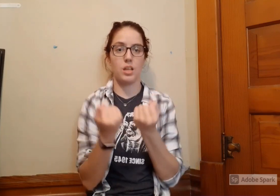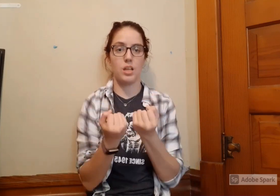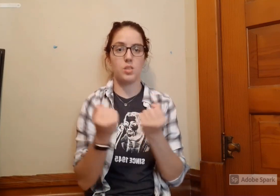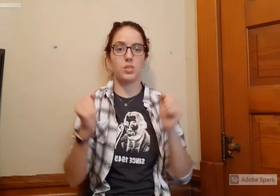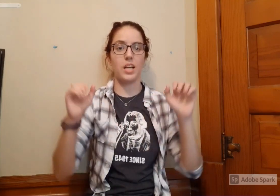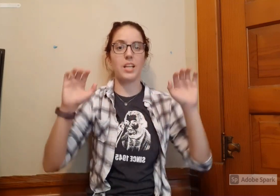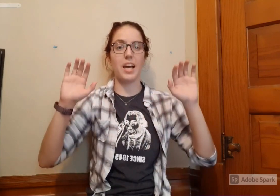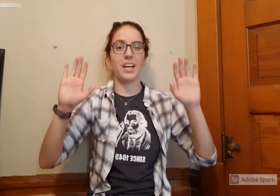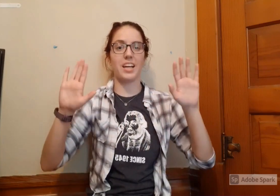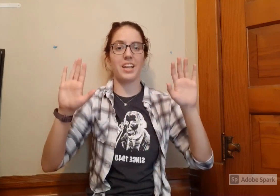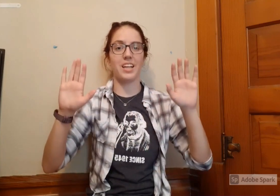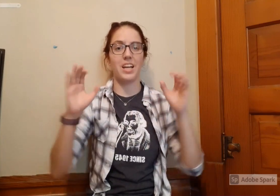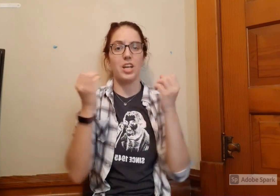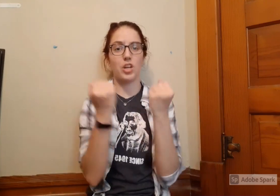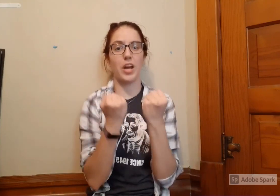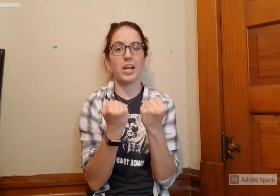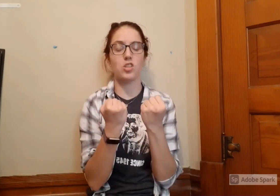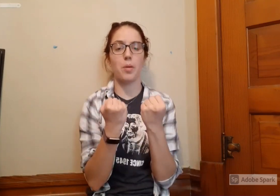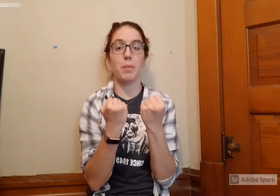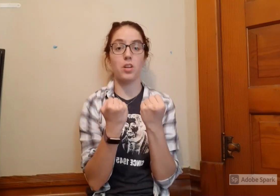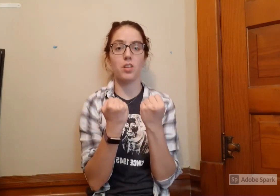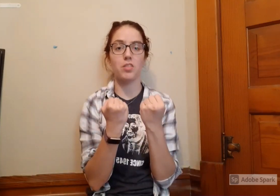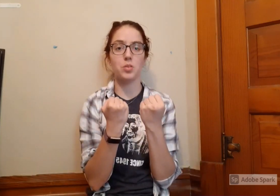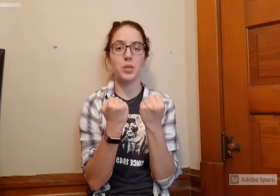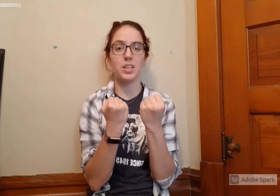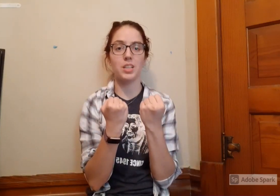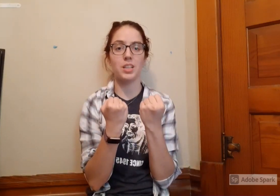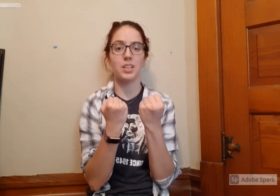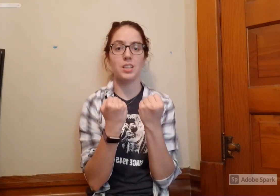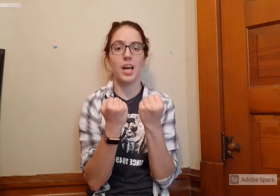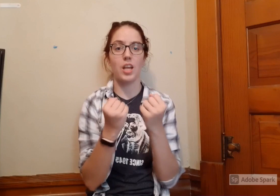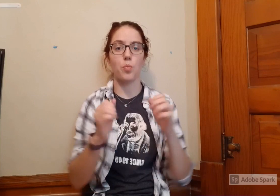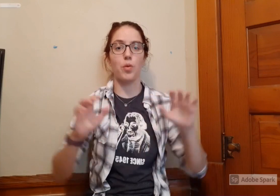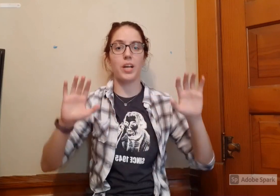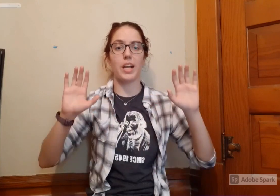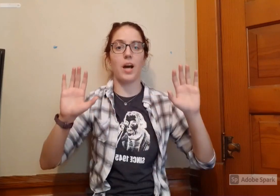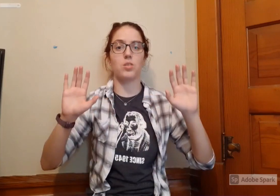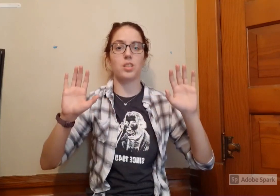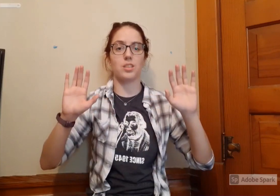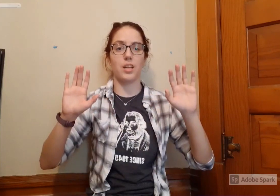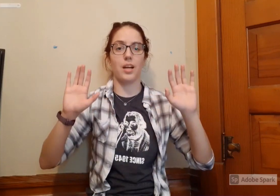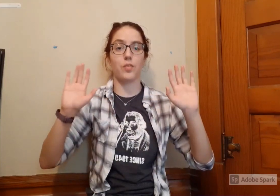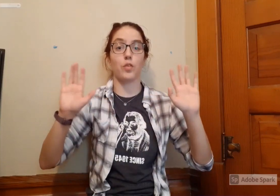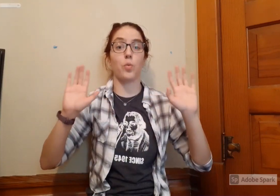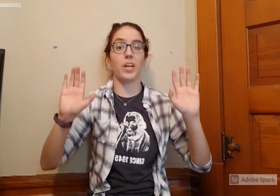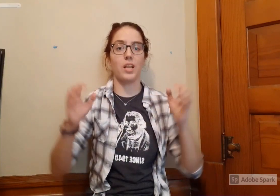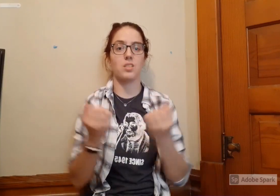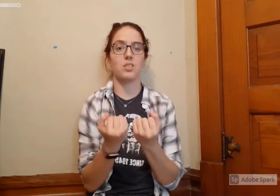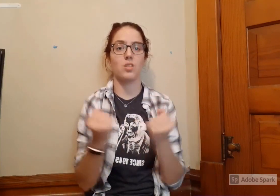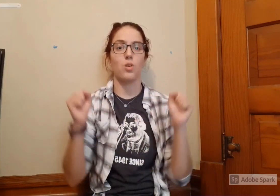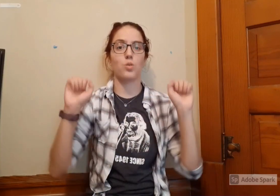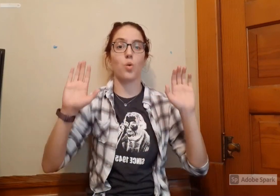So it's kind of like your hands are the middle of those week, and you bring it out to the side for the weekends. So